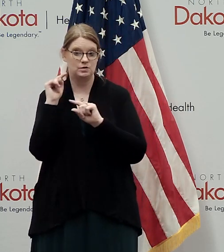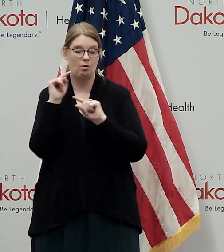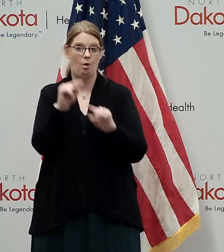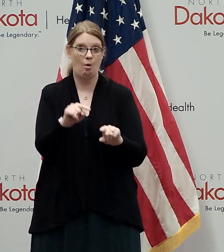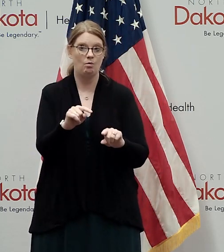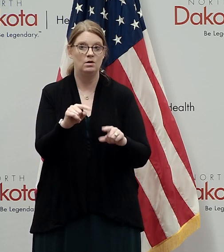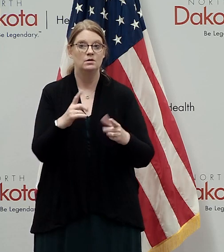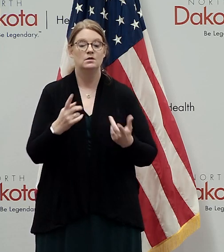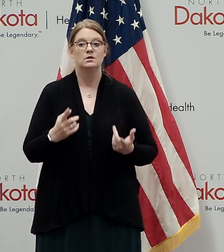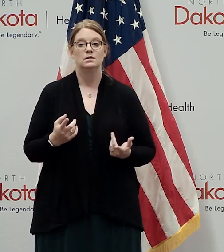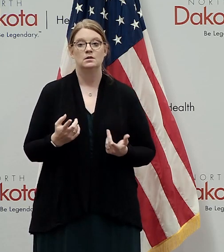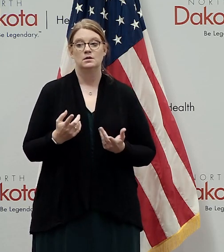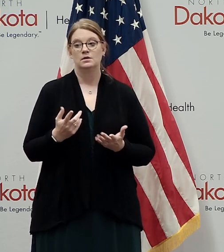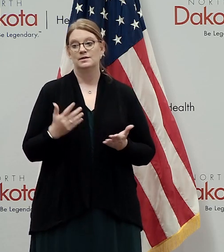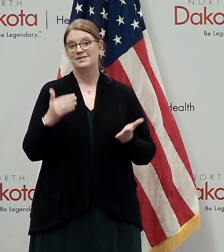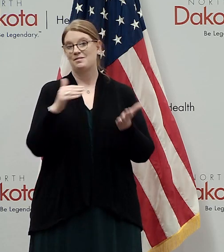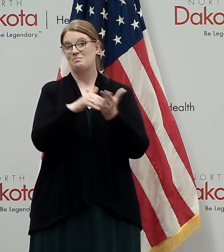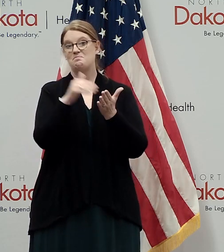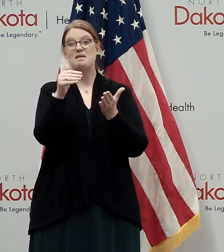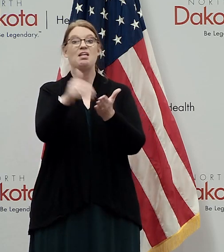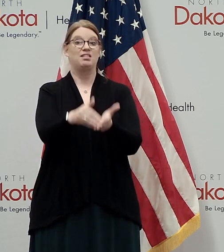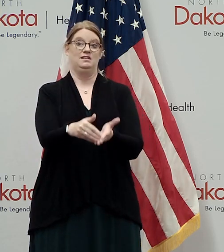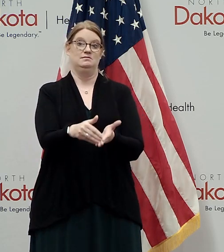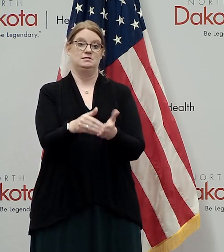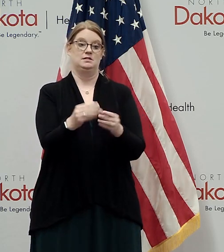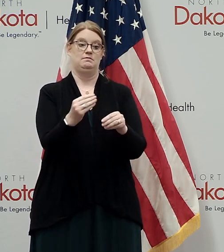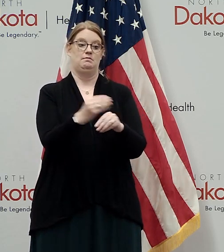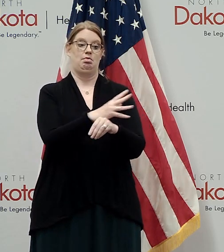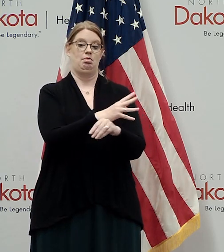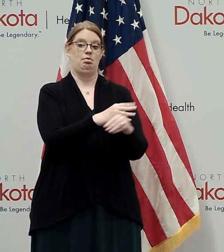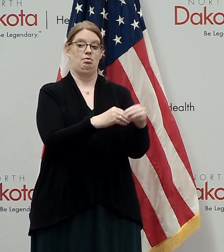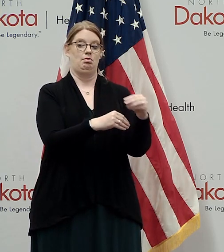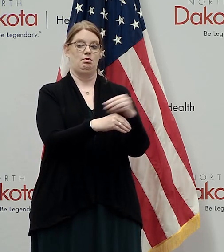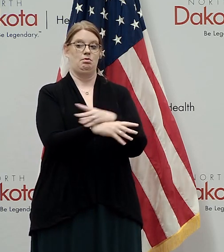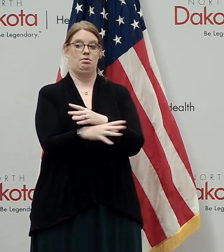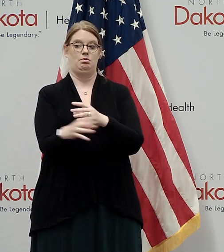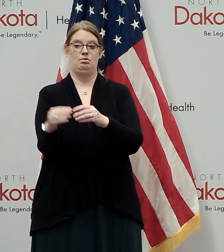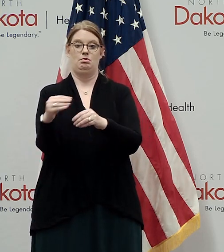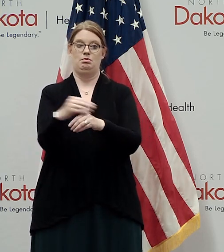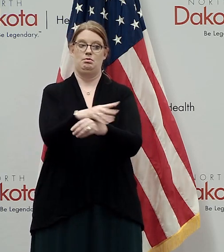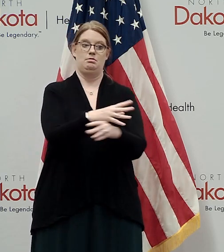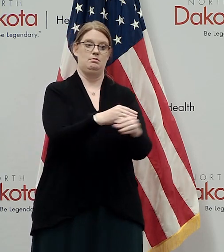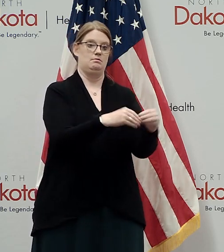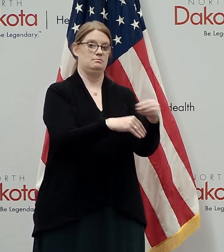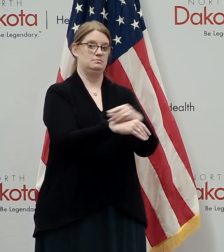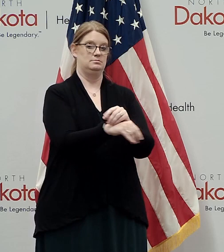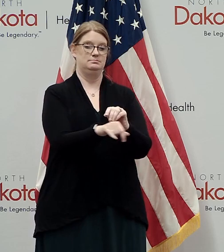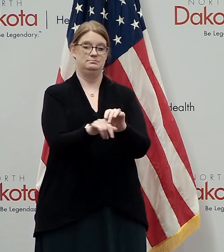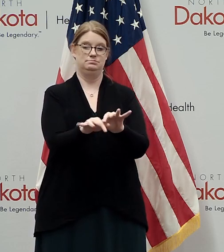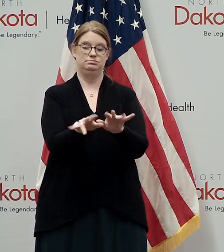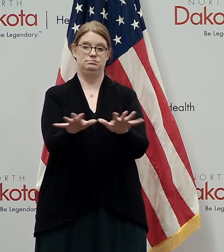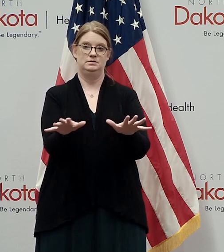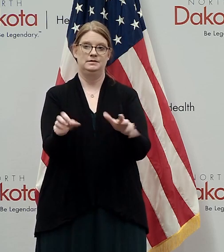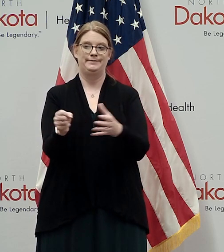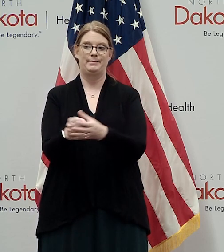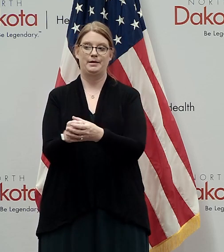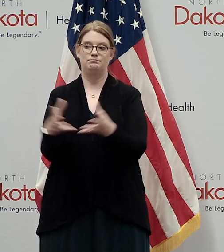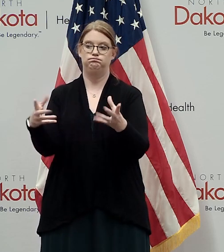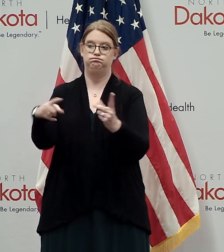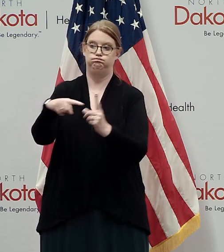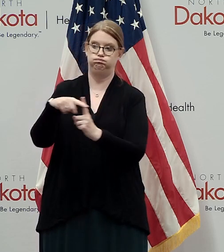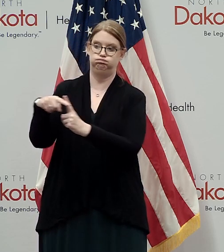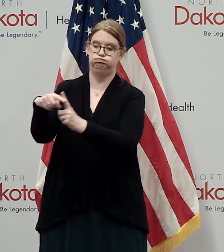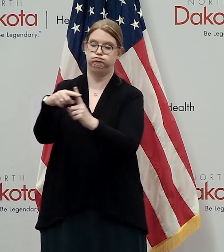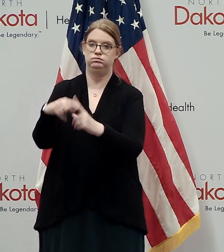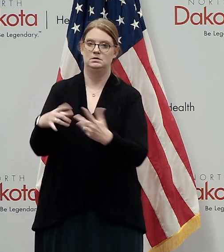have millions of more transmissible moments, and then we'll have we'll have an outbreak, and then schools will